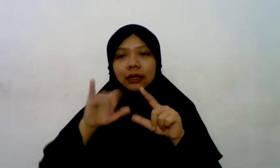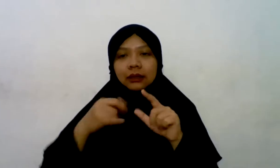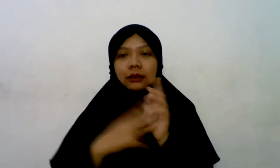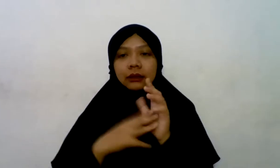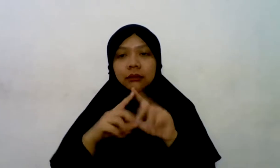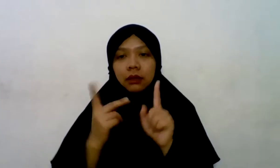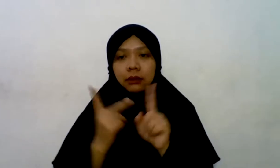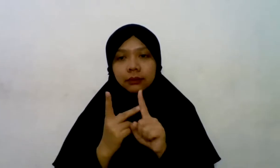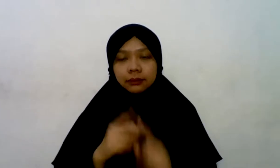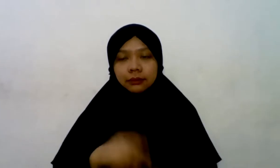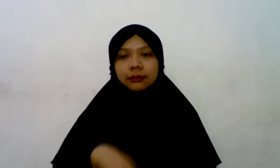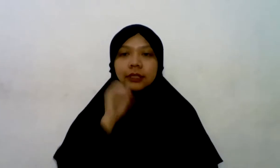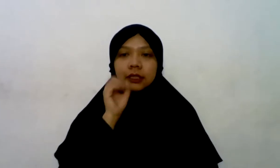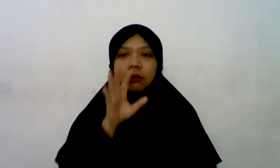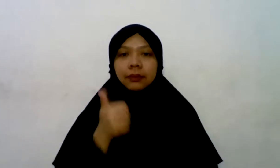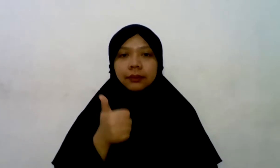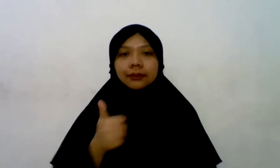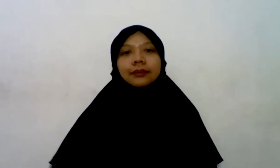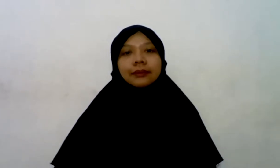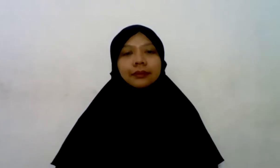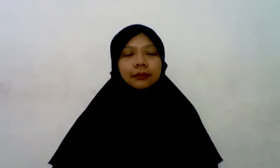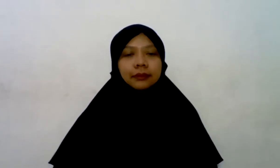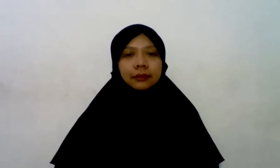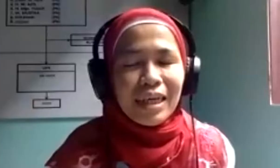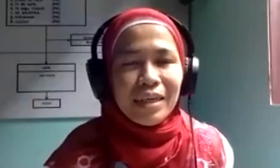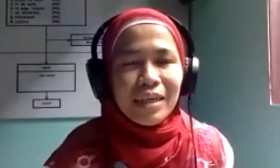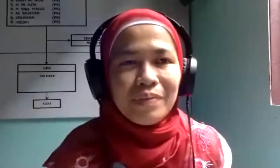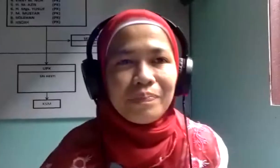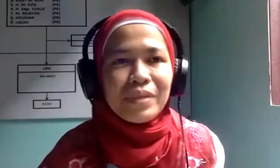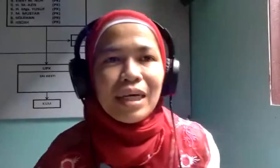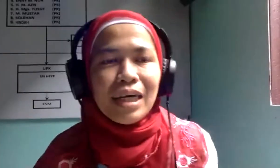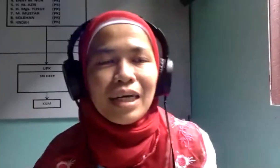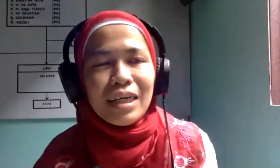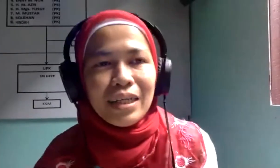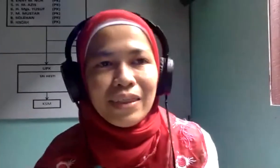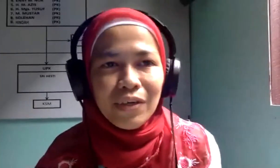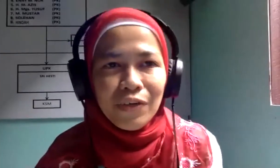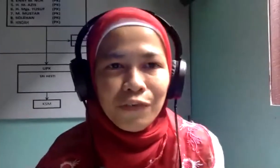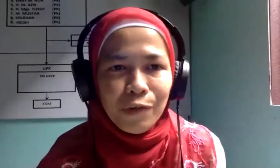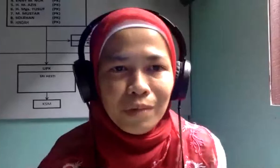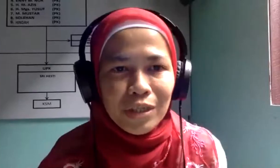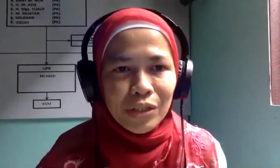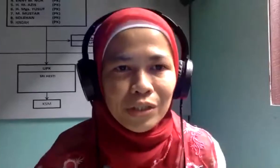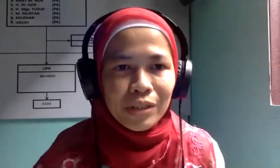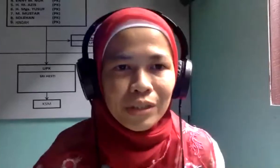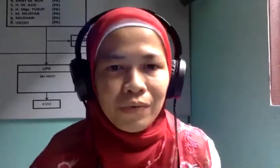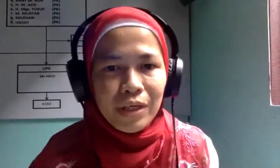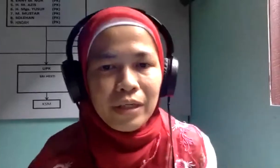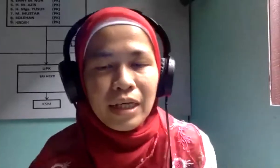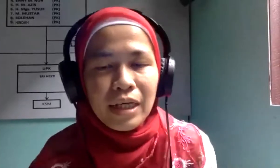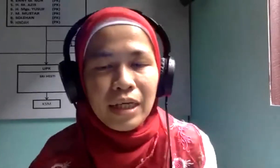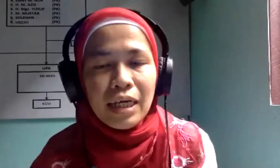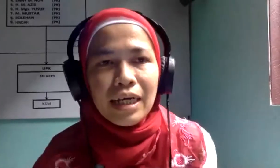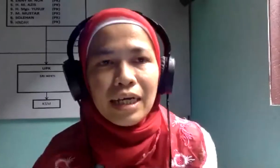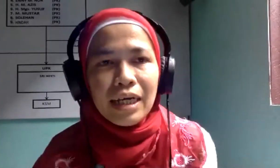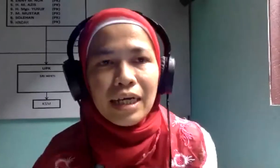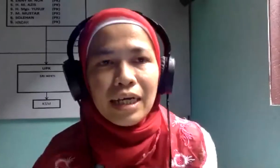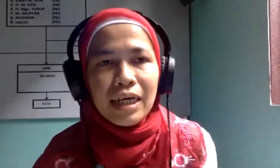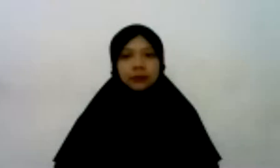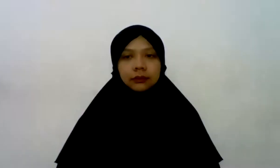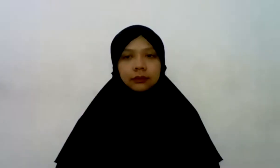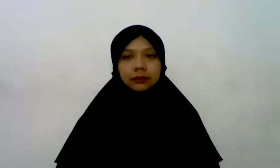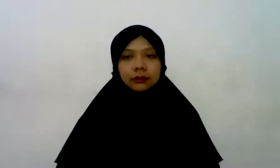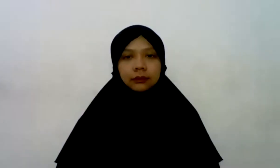that? Okay. Okay, thanks. Okay. Thank you very much, Sharyn. We